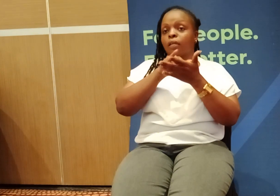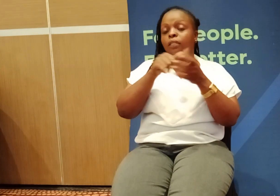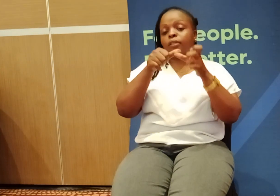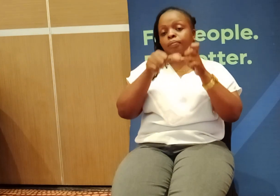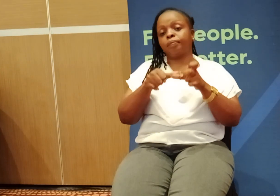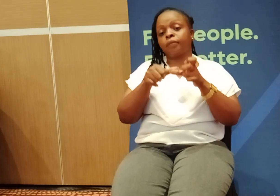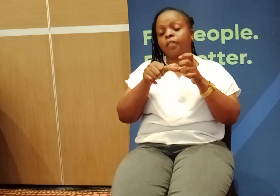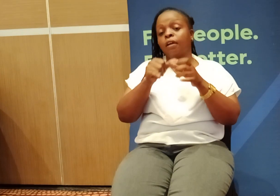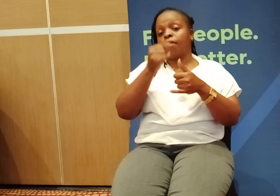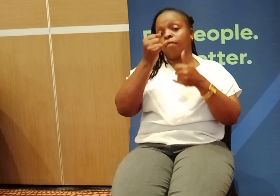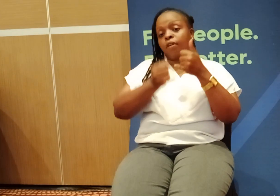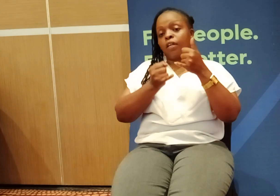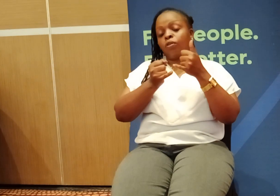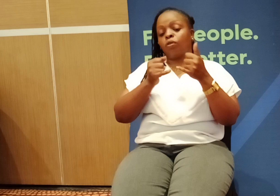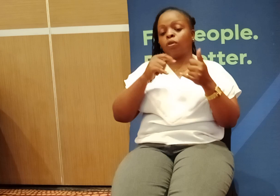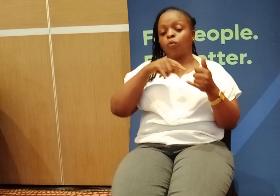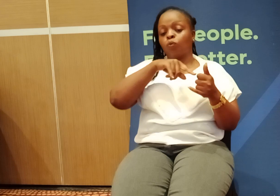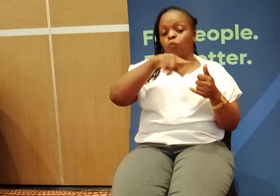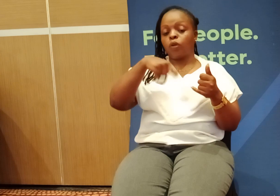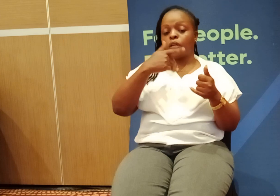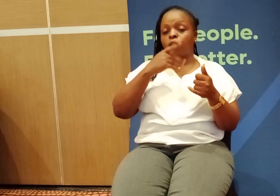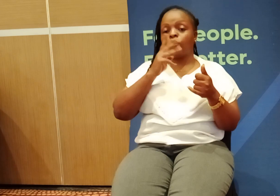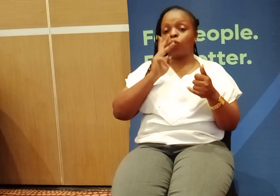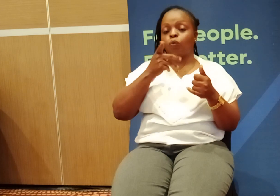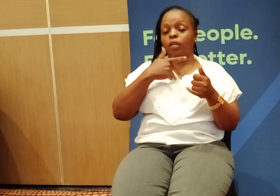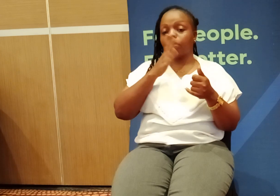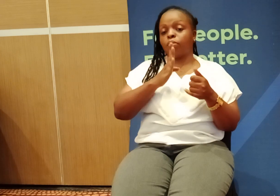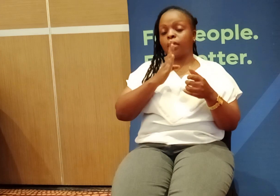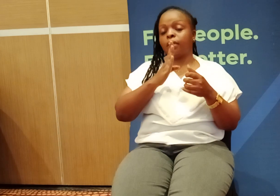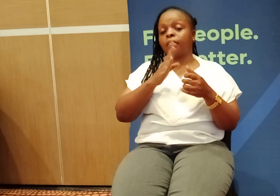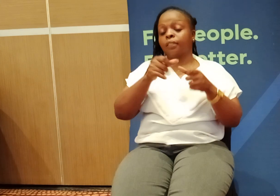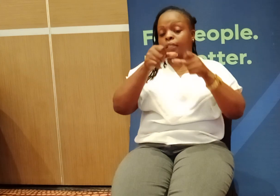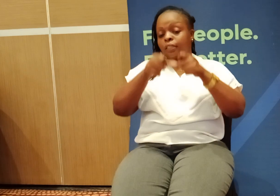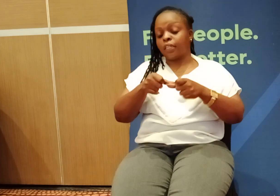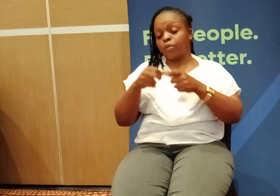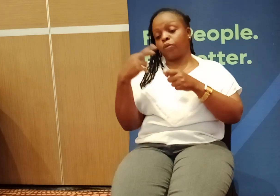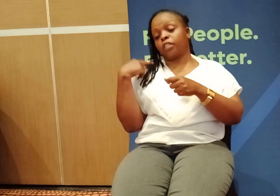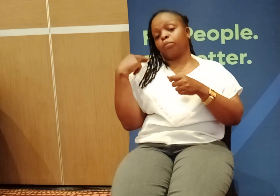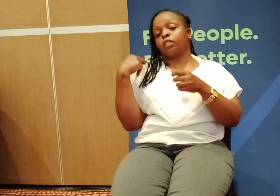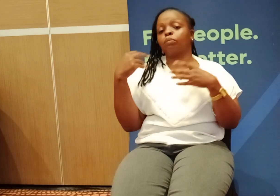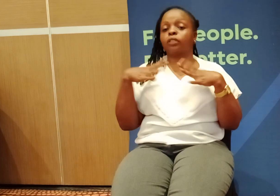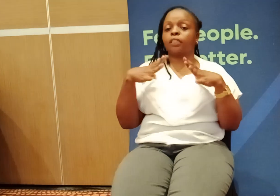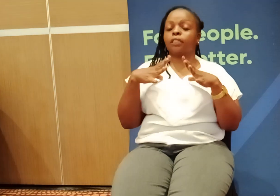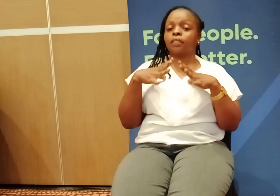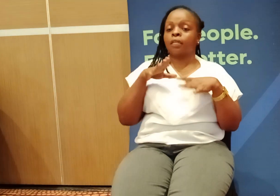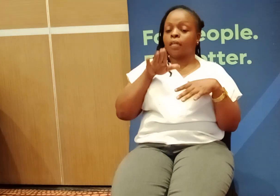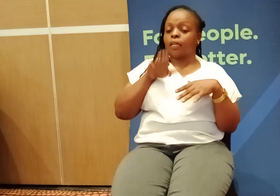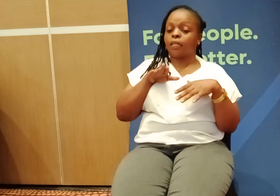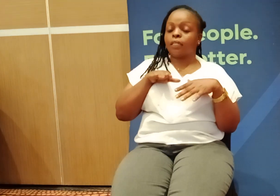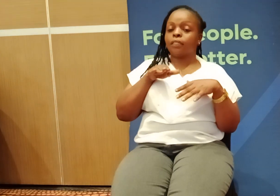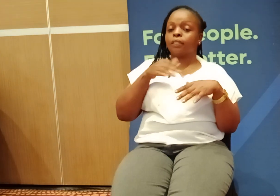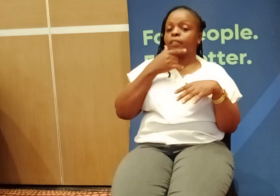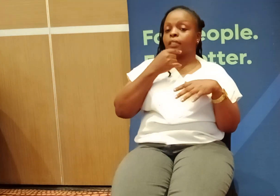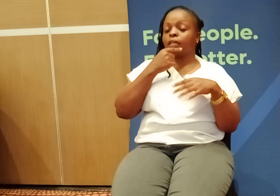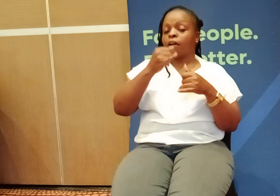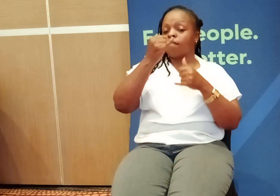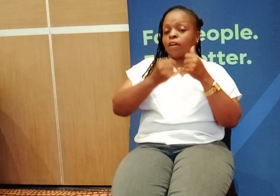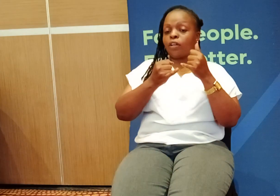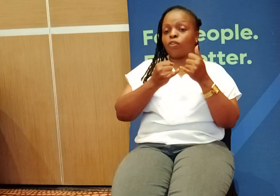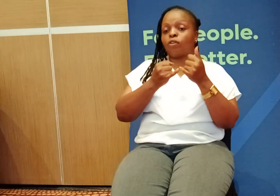And finally, we will be a sustainable and responsible citizen. Ladies and gentlemen, the last slide. I said